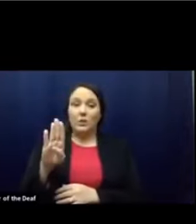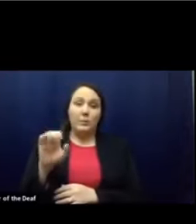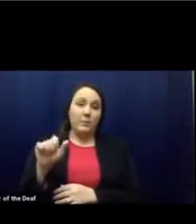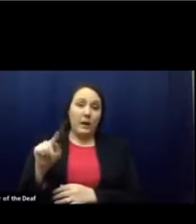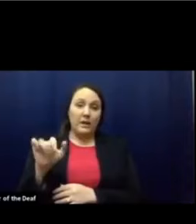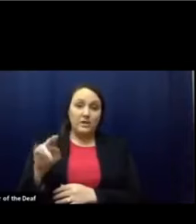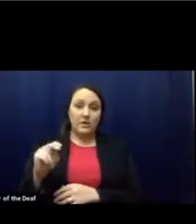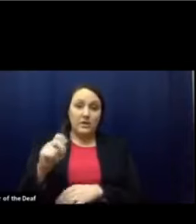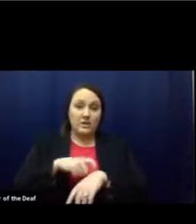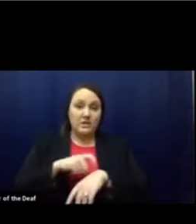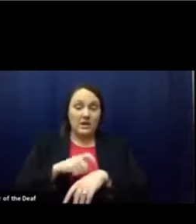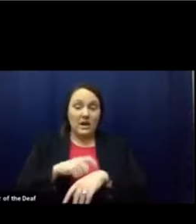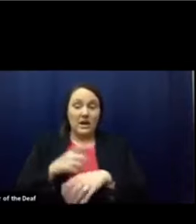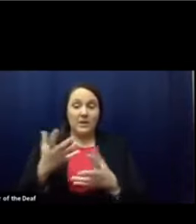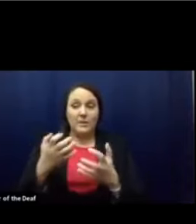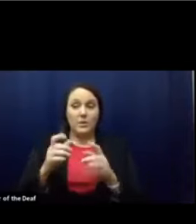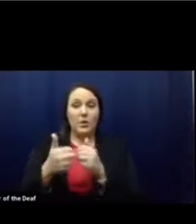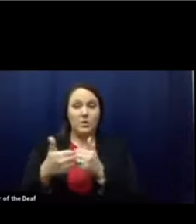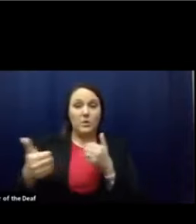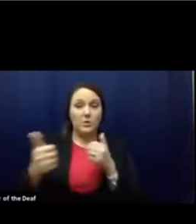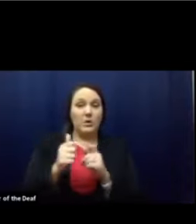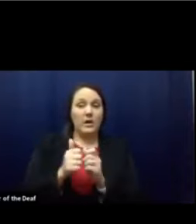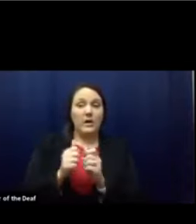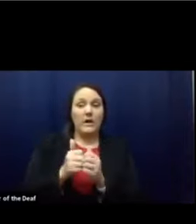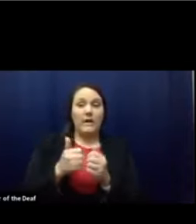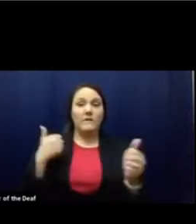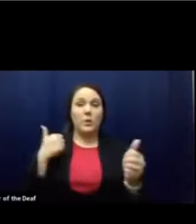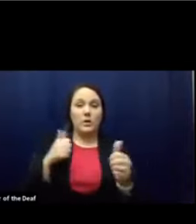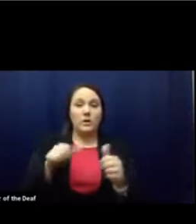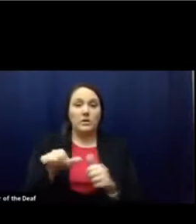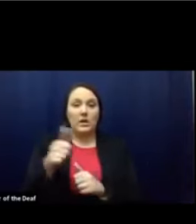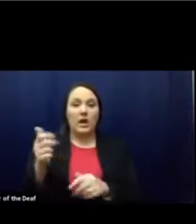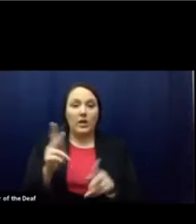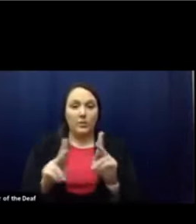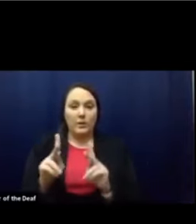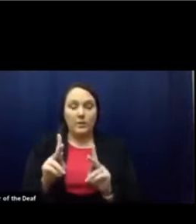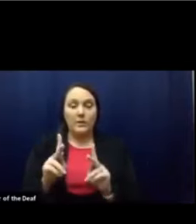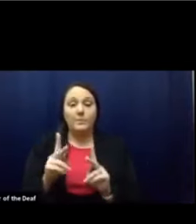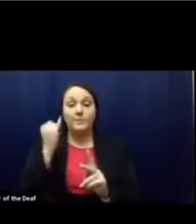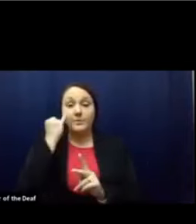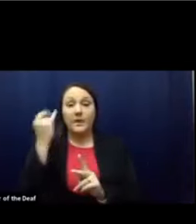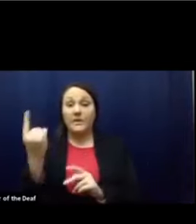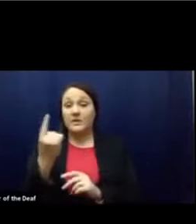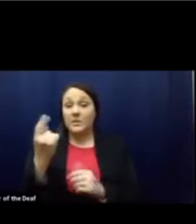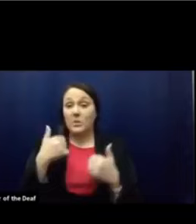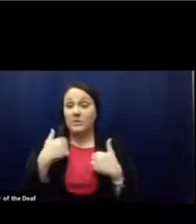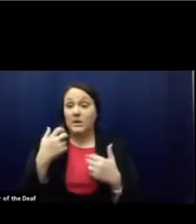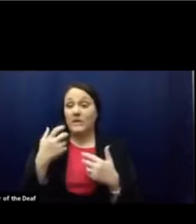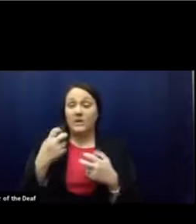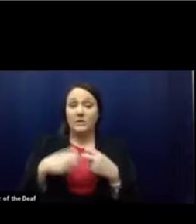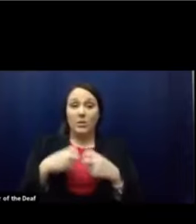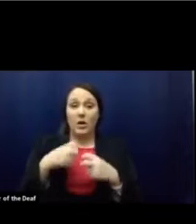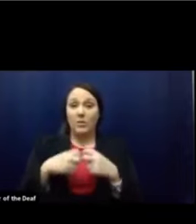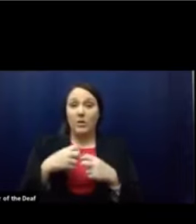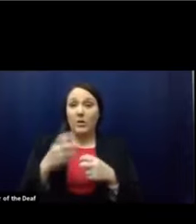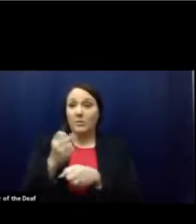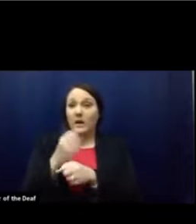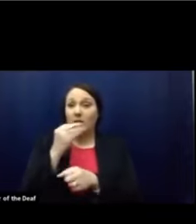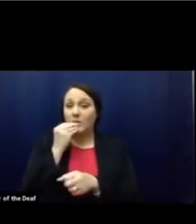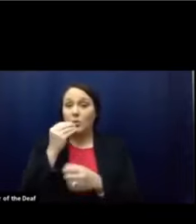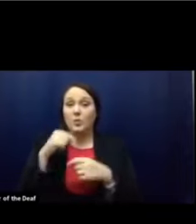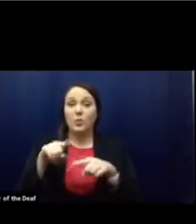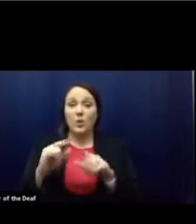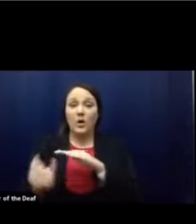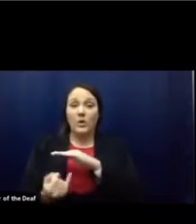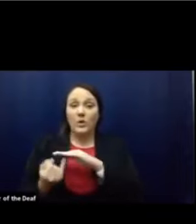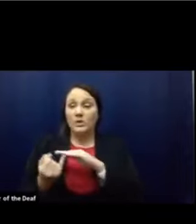away from others to try to prevent the spread. So if somebody's having issues with their getting groceries while they're in quarantine, they can reach back out and